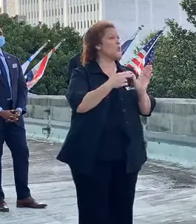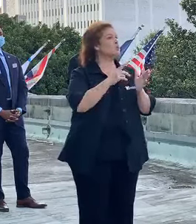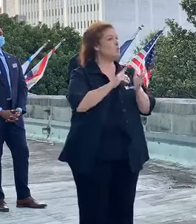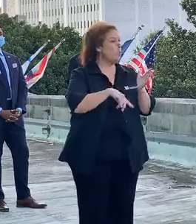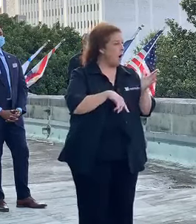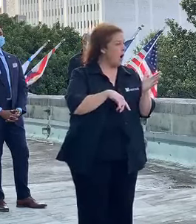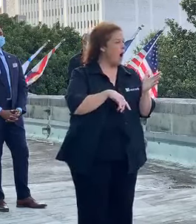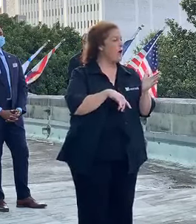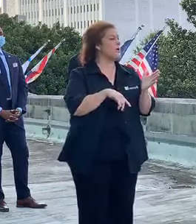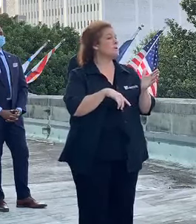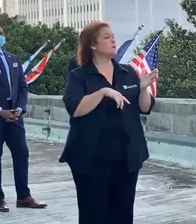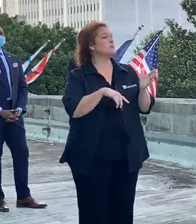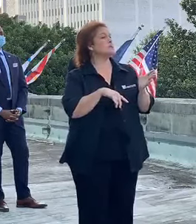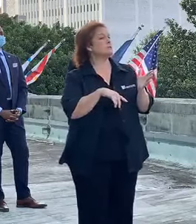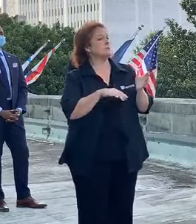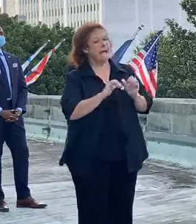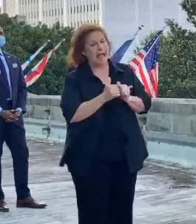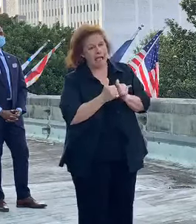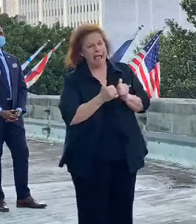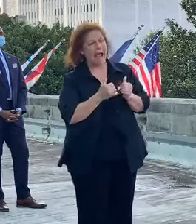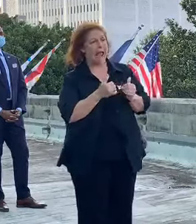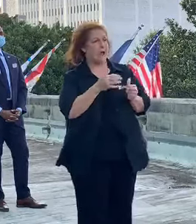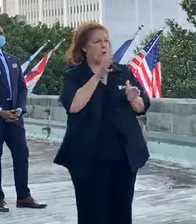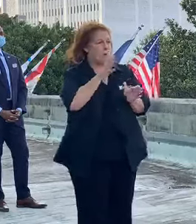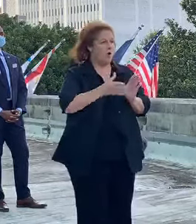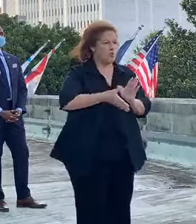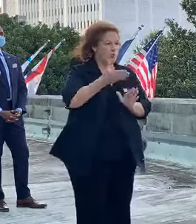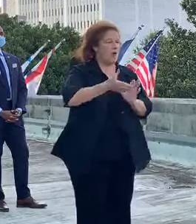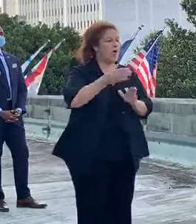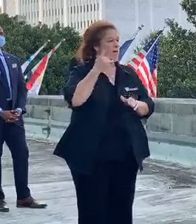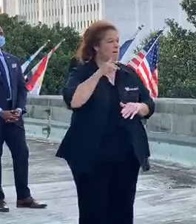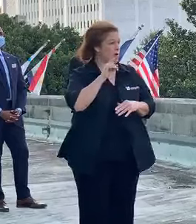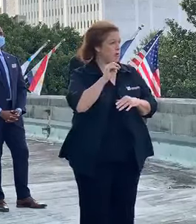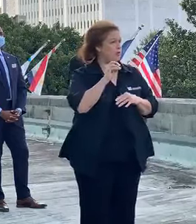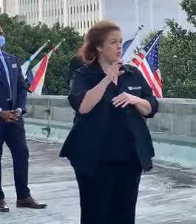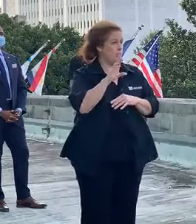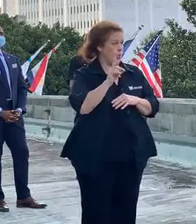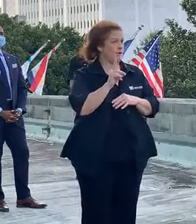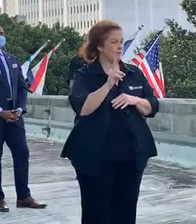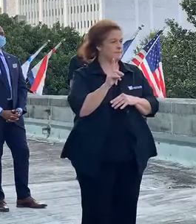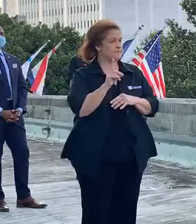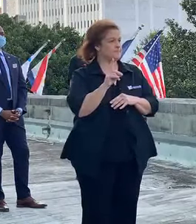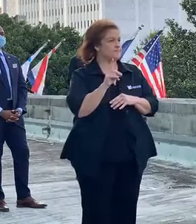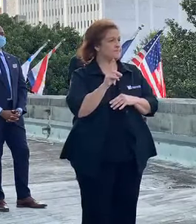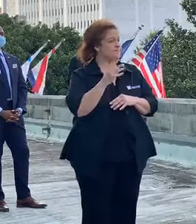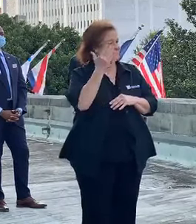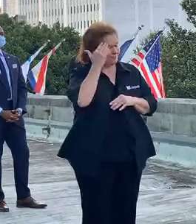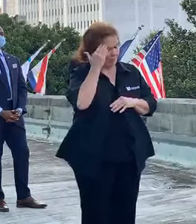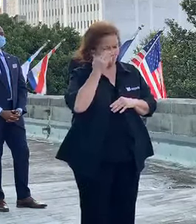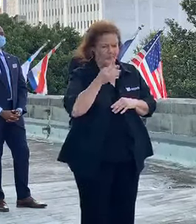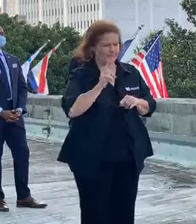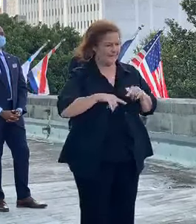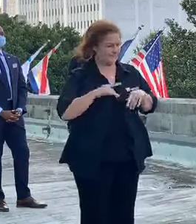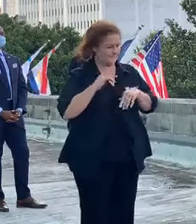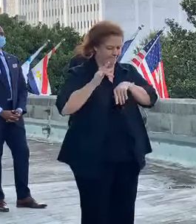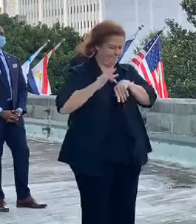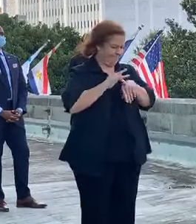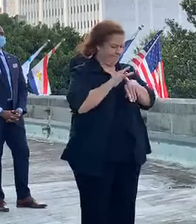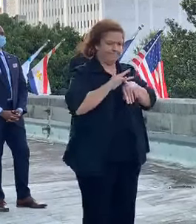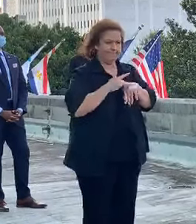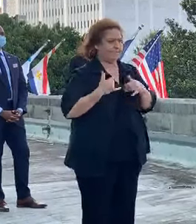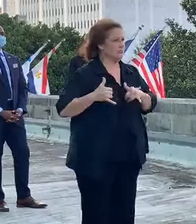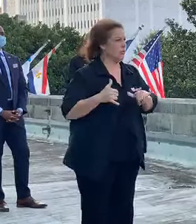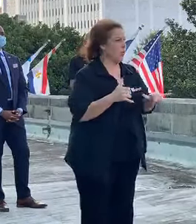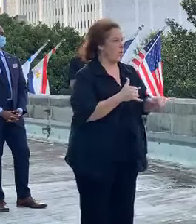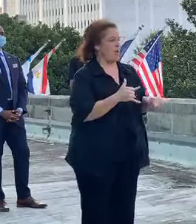metrics will look like, operating procedures for NORD. So we know, no contact sports, but you can do the archery,